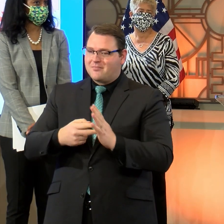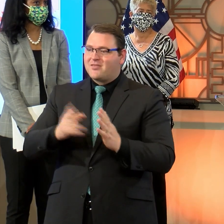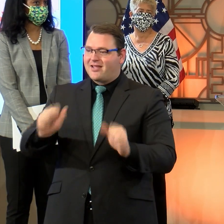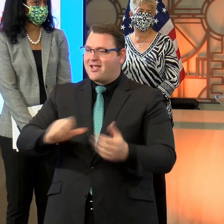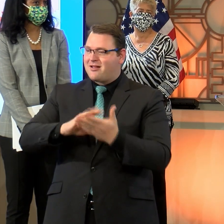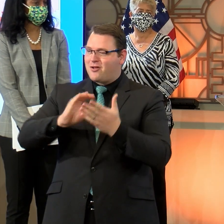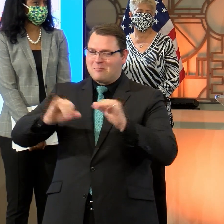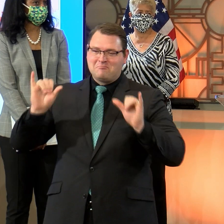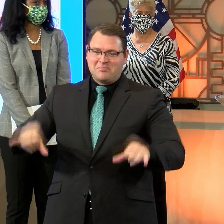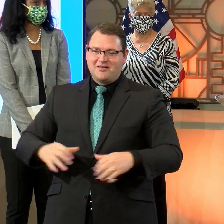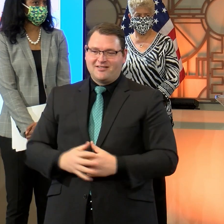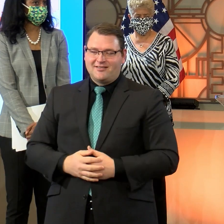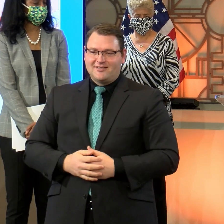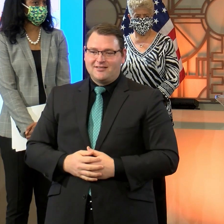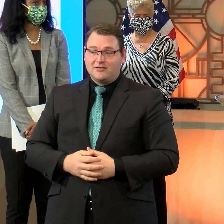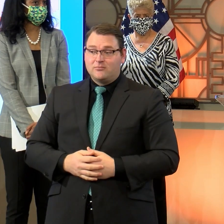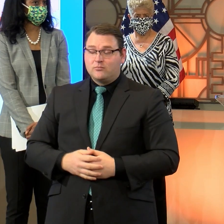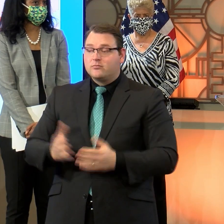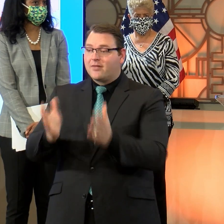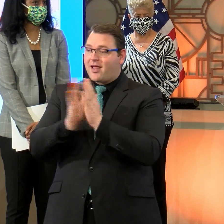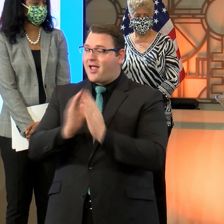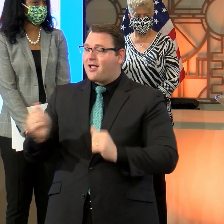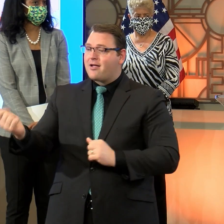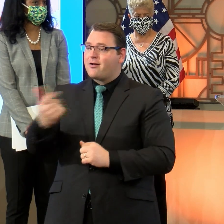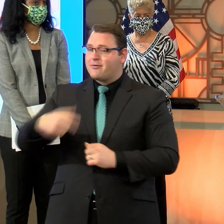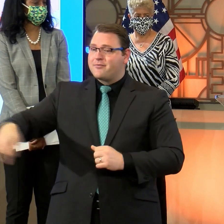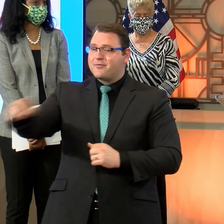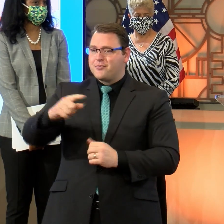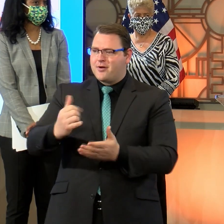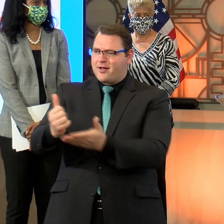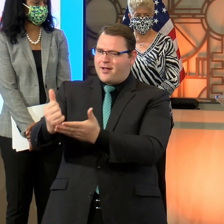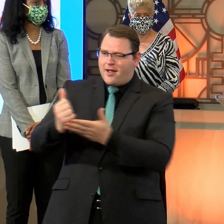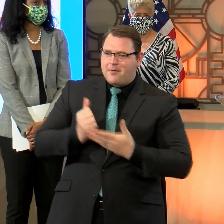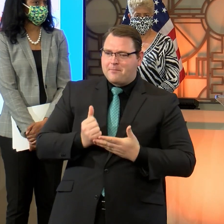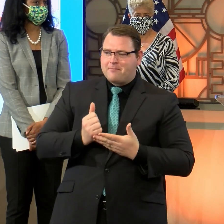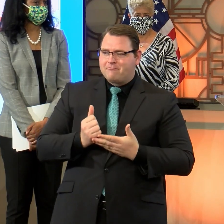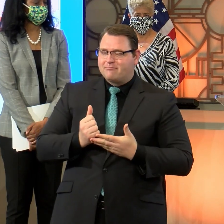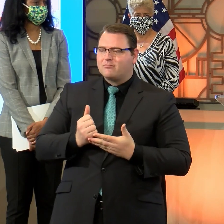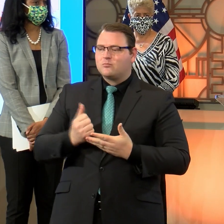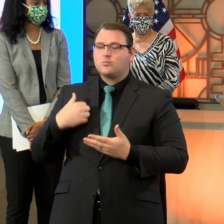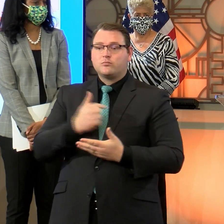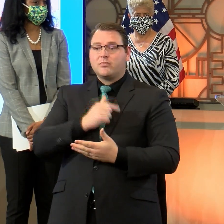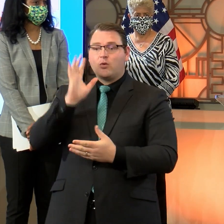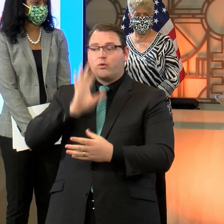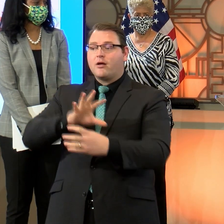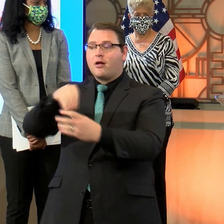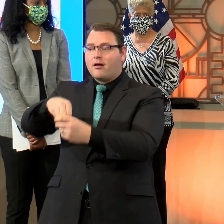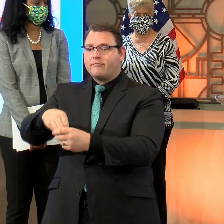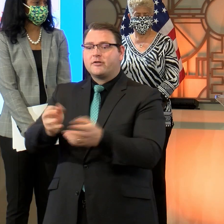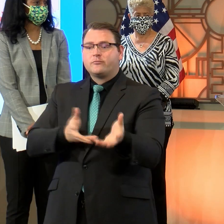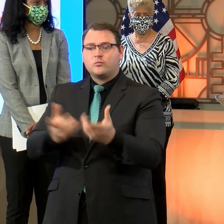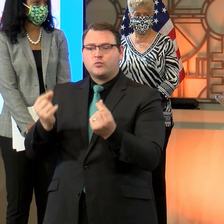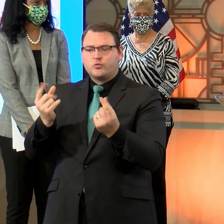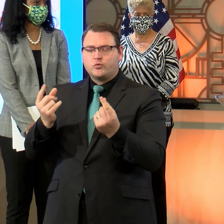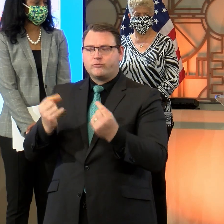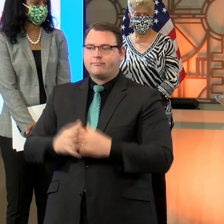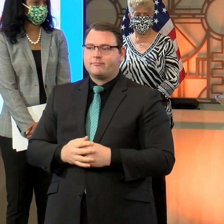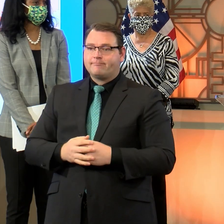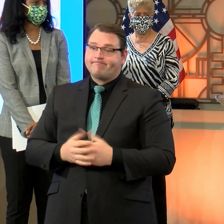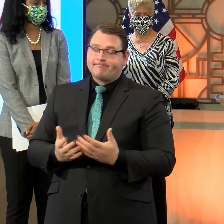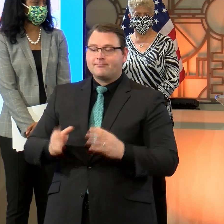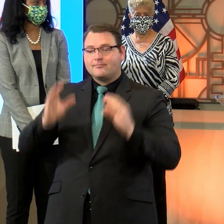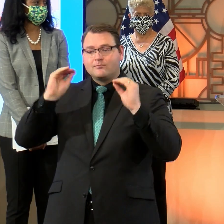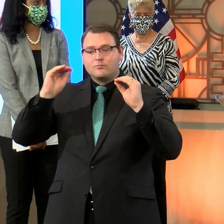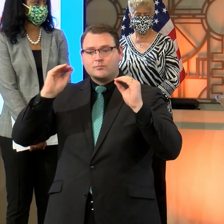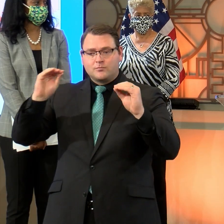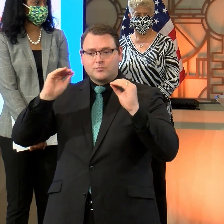us with this educational effort. We'll be engaging the community in different ways with educational strategies